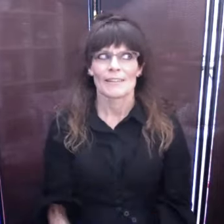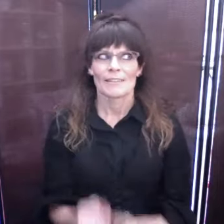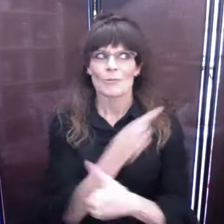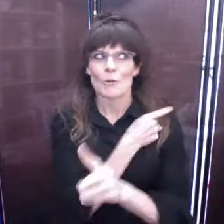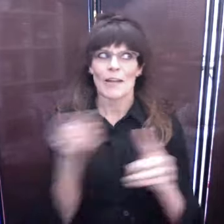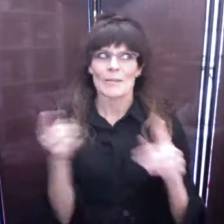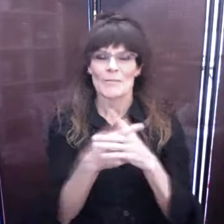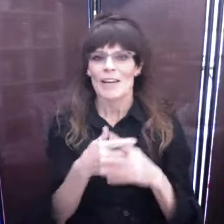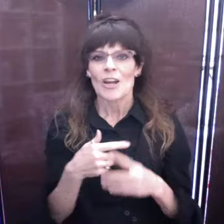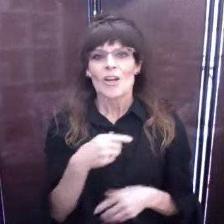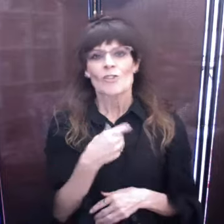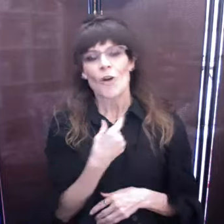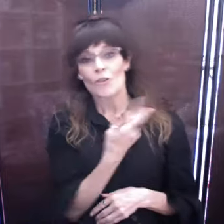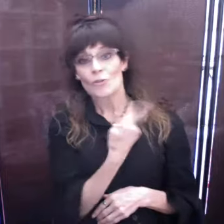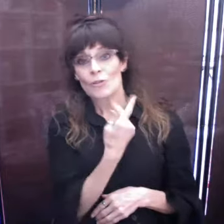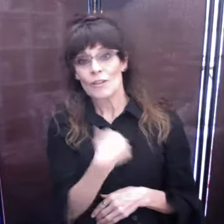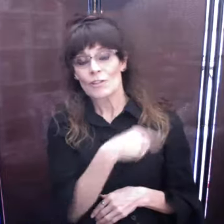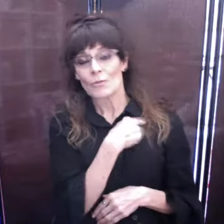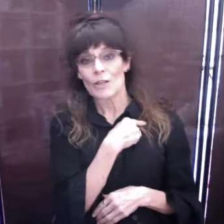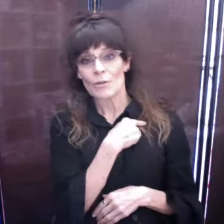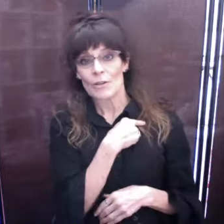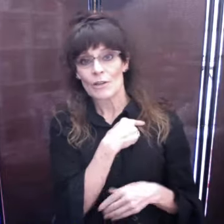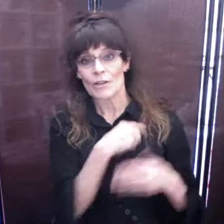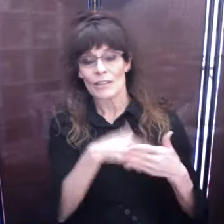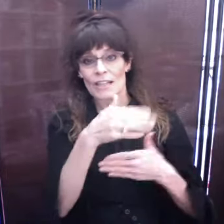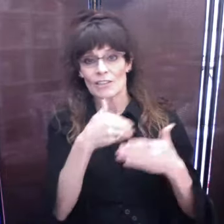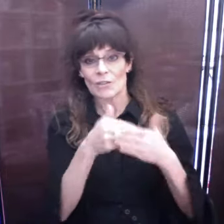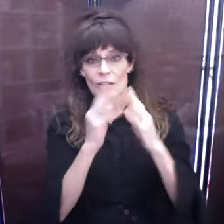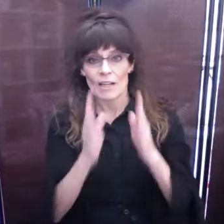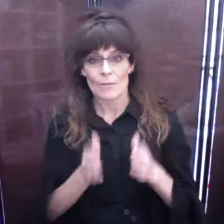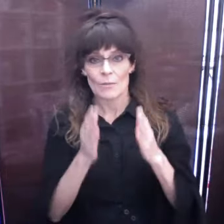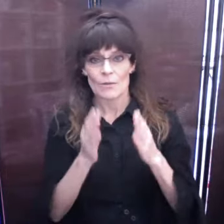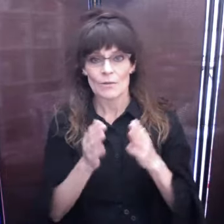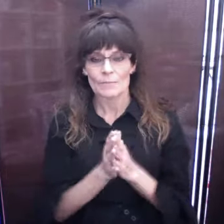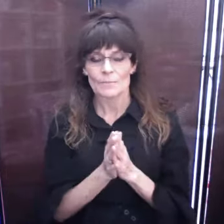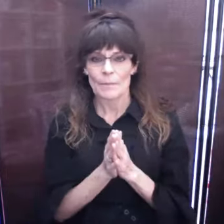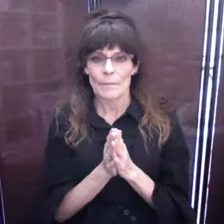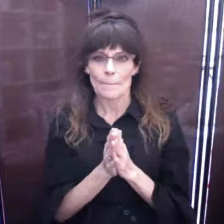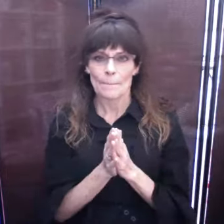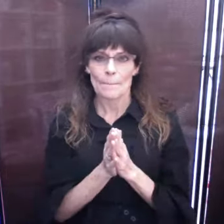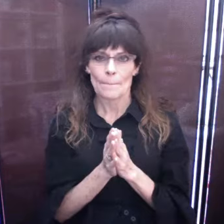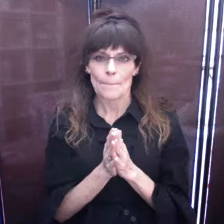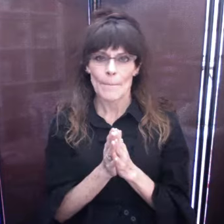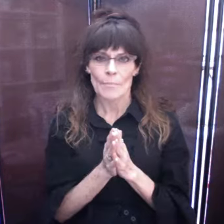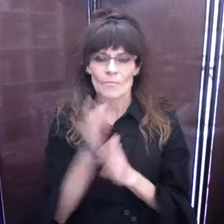were next door neighbors, right? And let's say we lived in the same HOA, right? And we both get a bunch